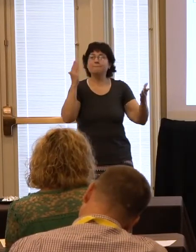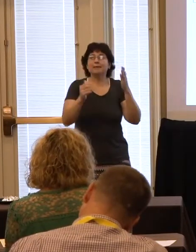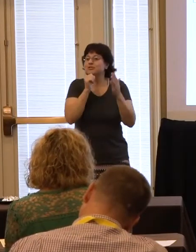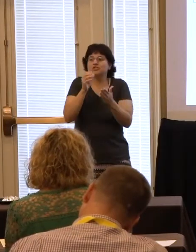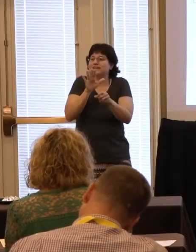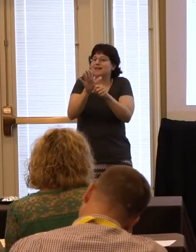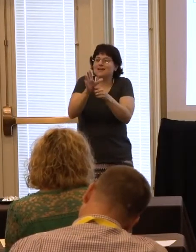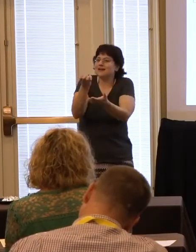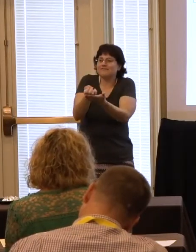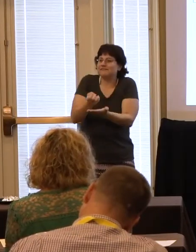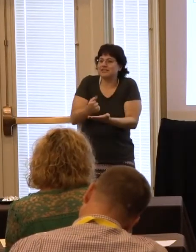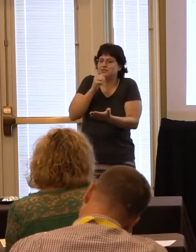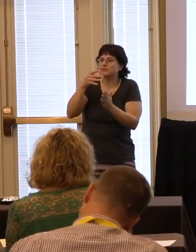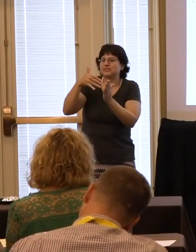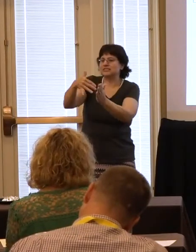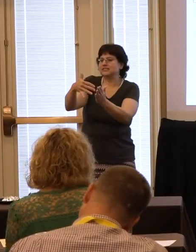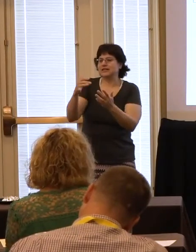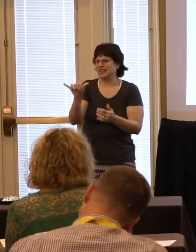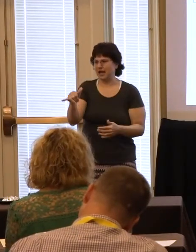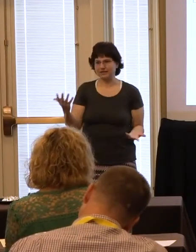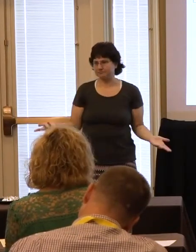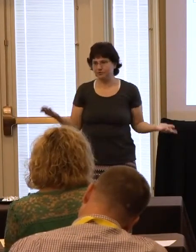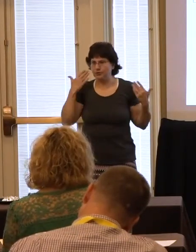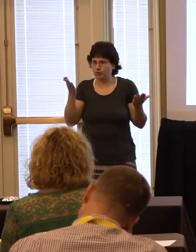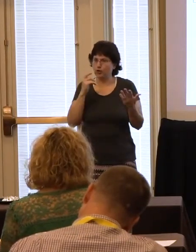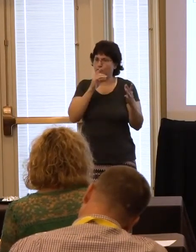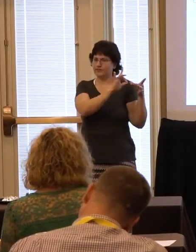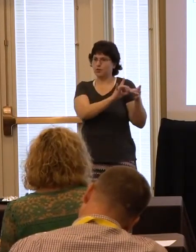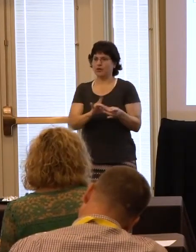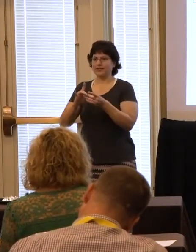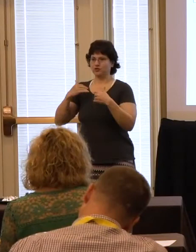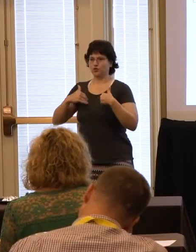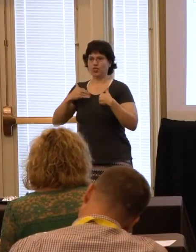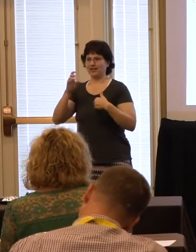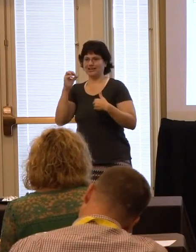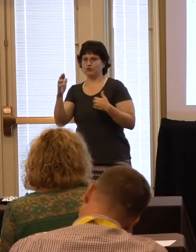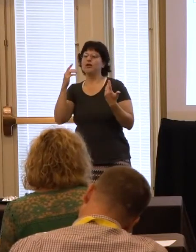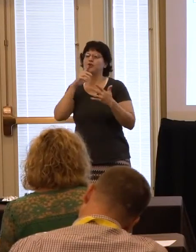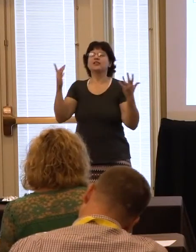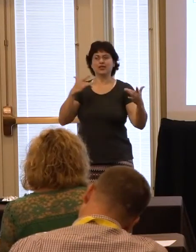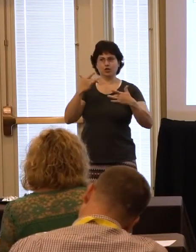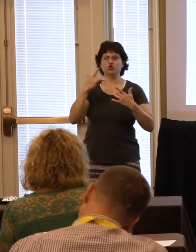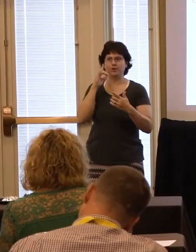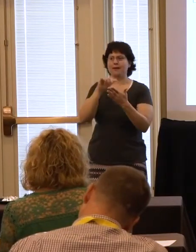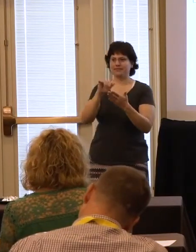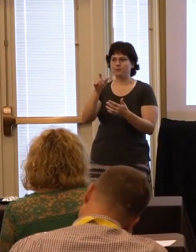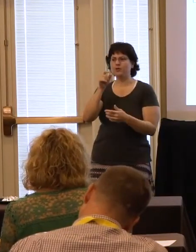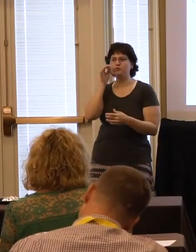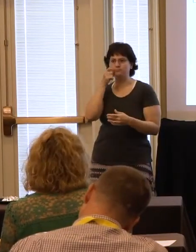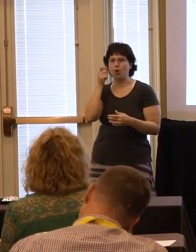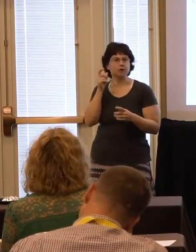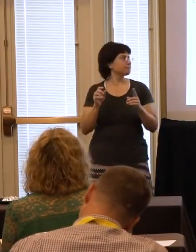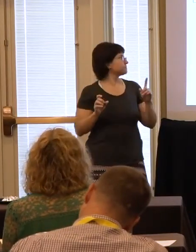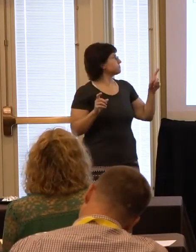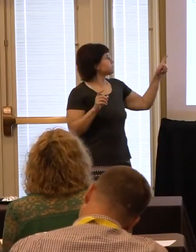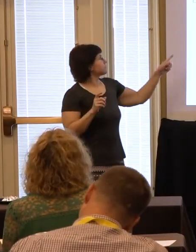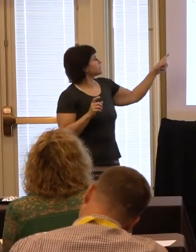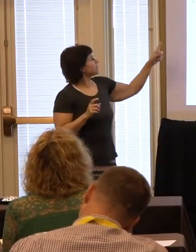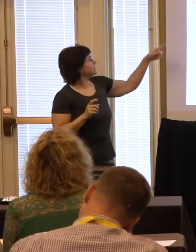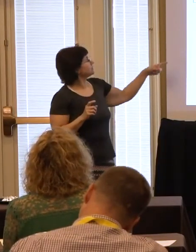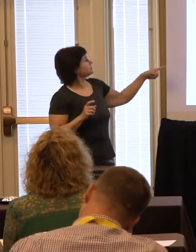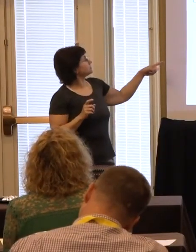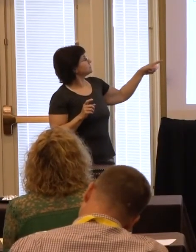enough evidence, we just haven't studied it. Yeah. There's a lot of concern about that. So I'm going to show